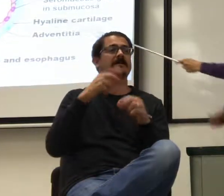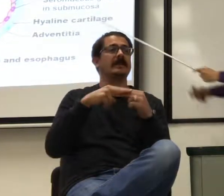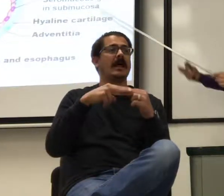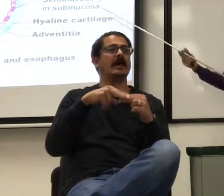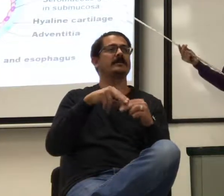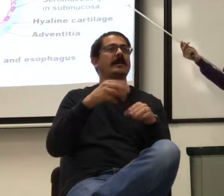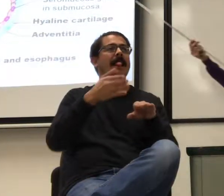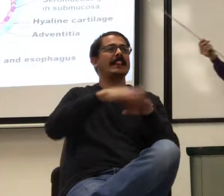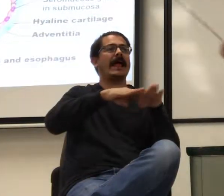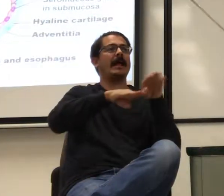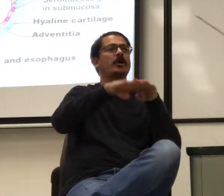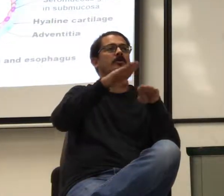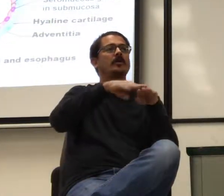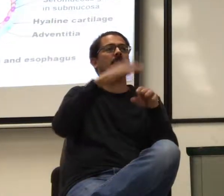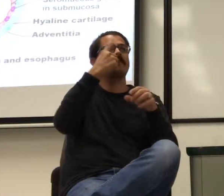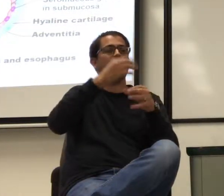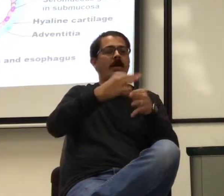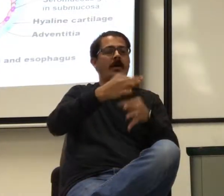wall.